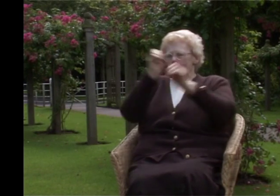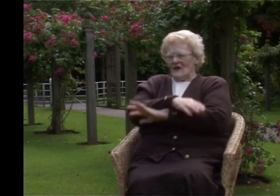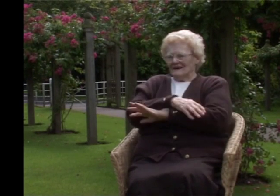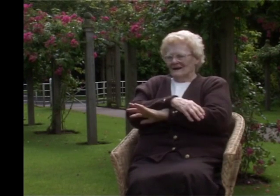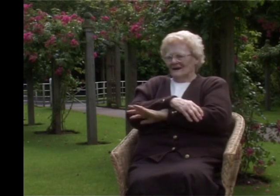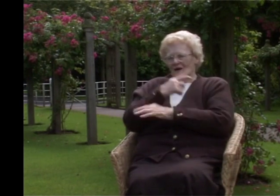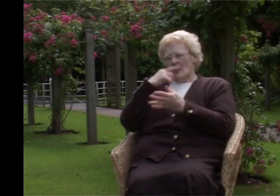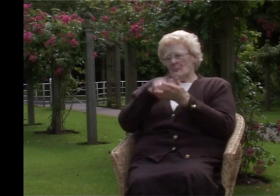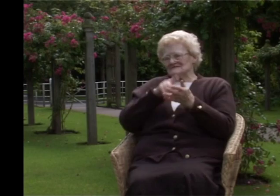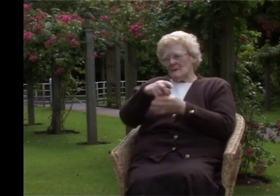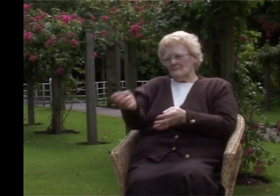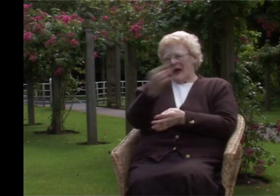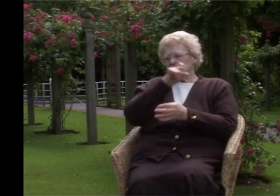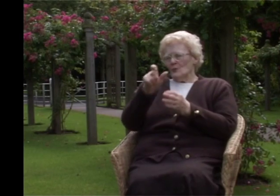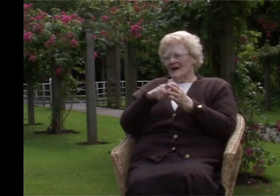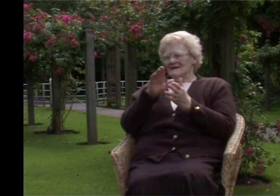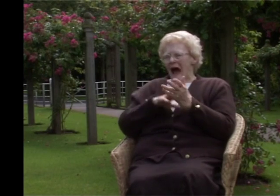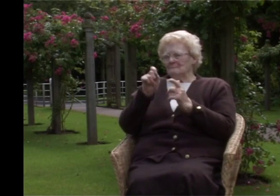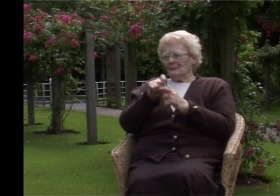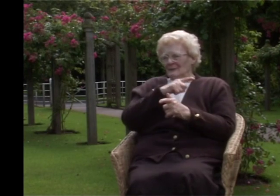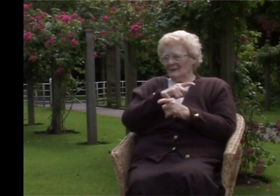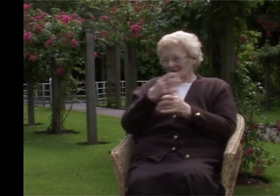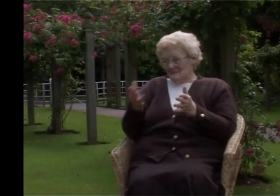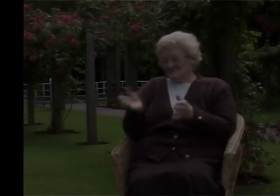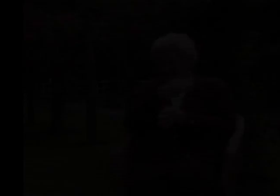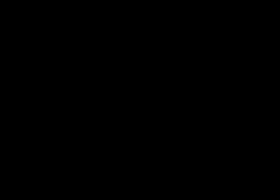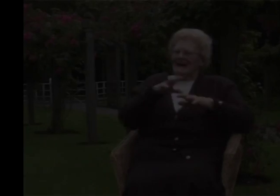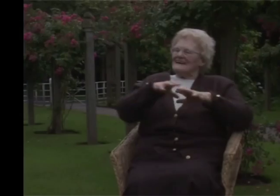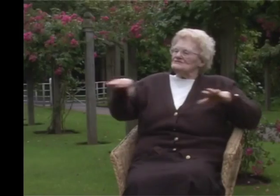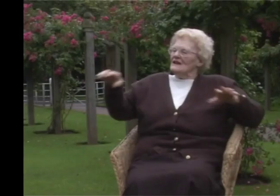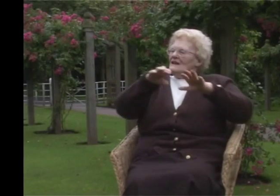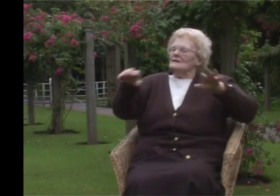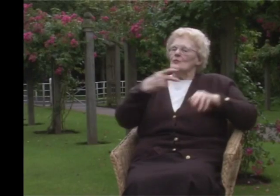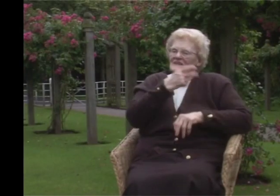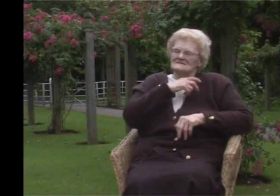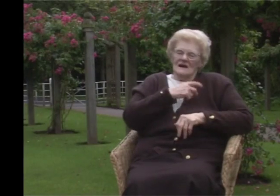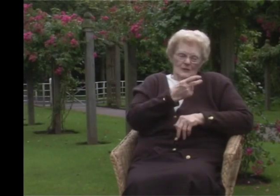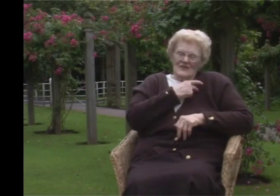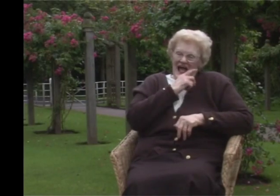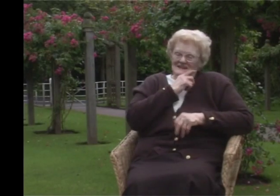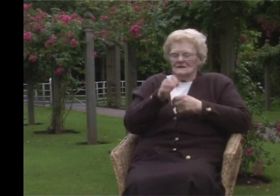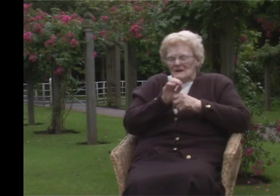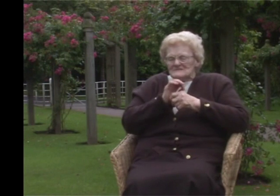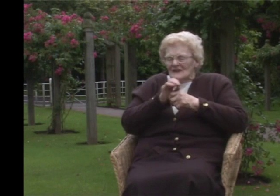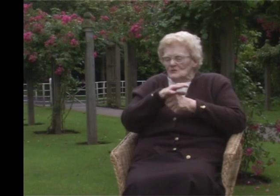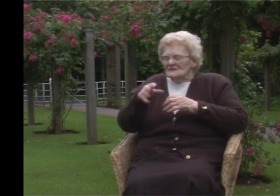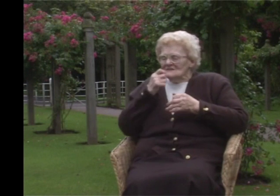war. Those who were caught fighting would be taken back to camp for punishment. Another lady and I were in the kitchen preparing the vegetables for